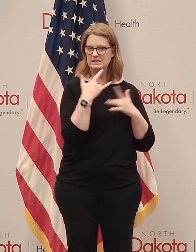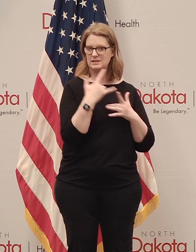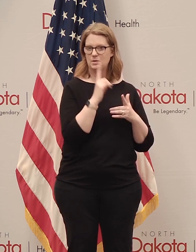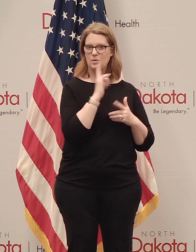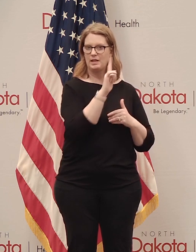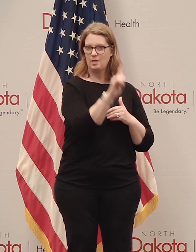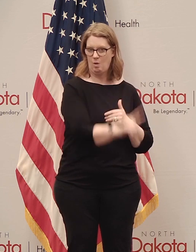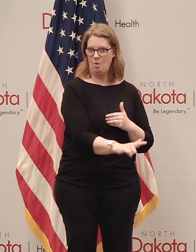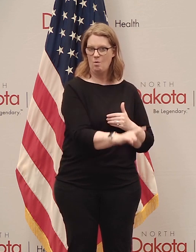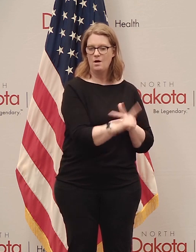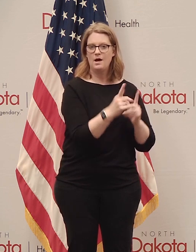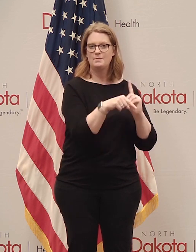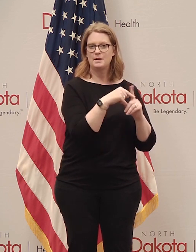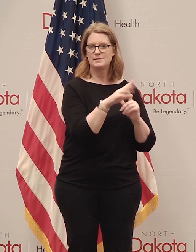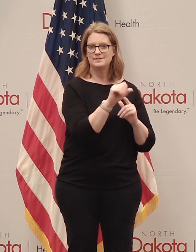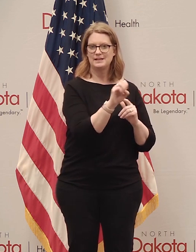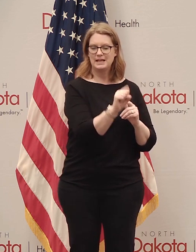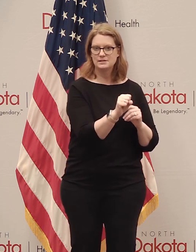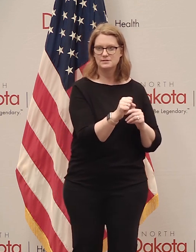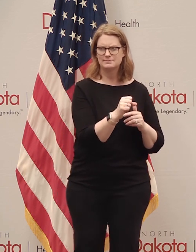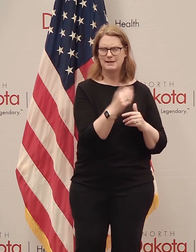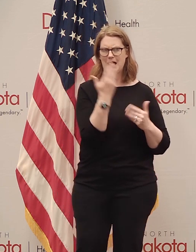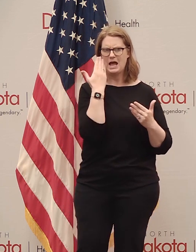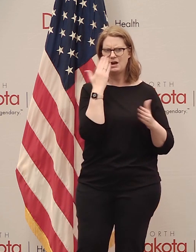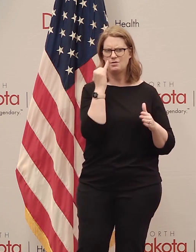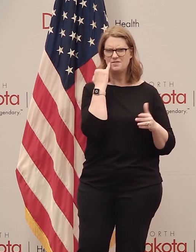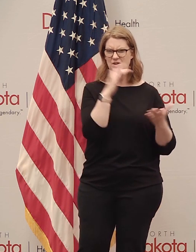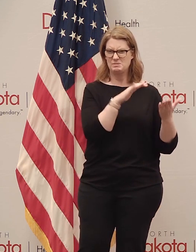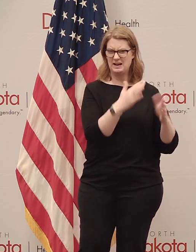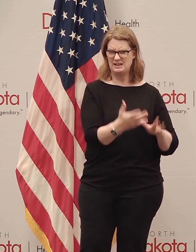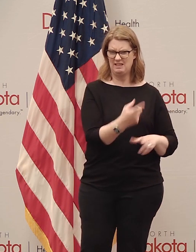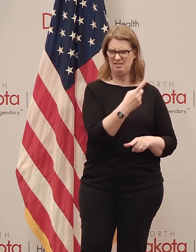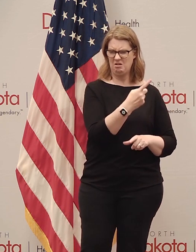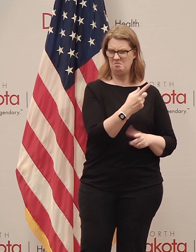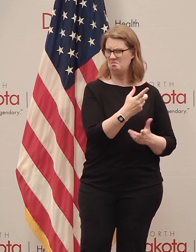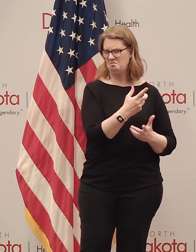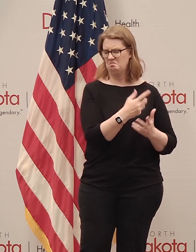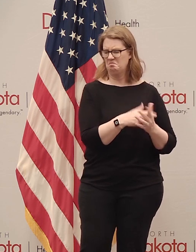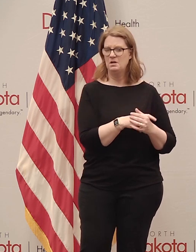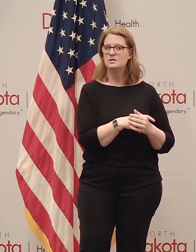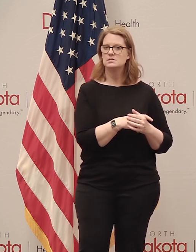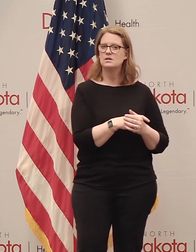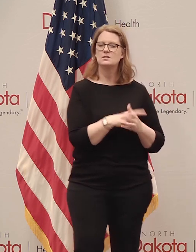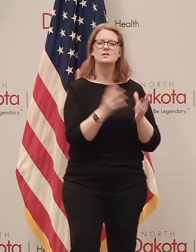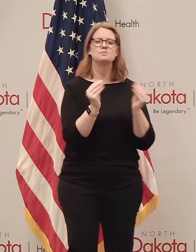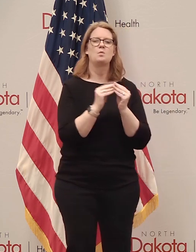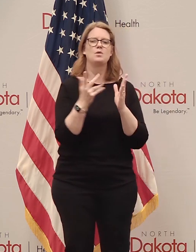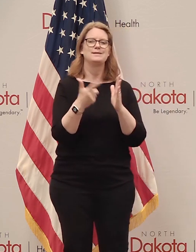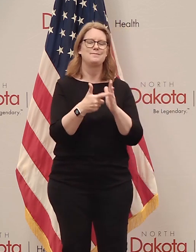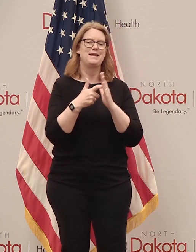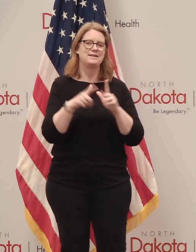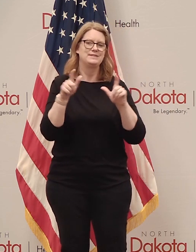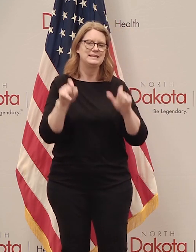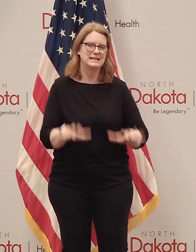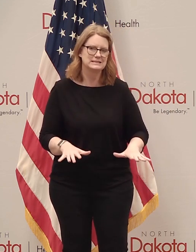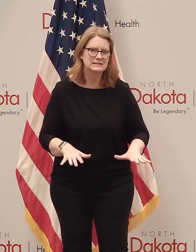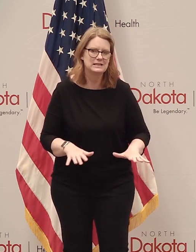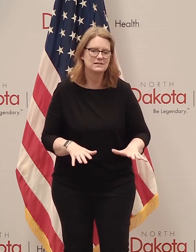and I'm not even sure if there's been a death up there. And so if you've got I think we see more demand for testing if